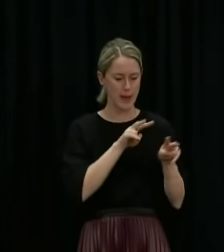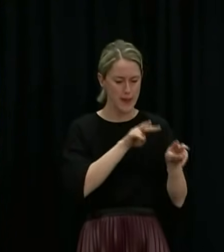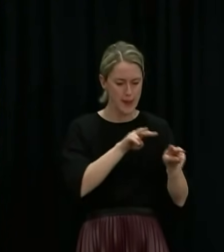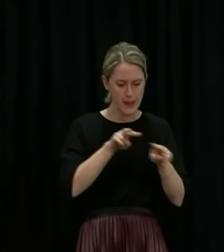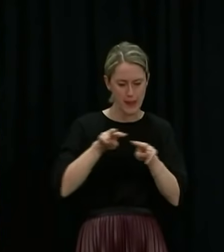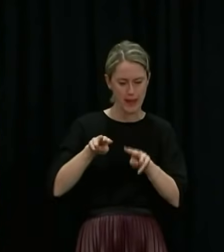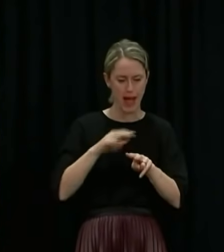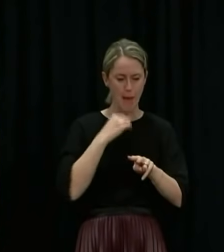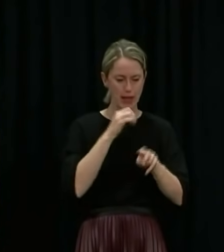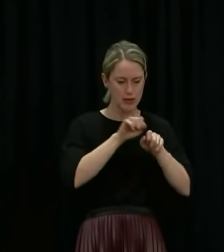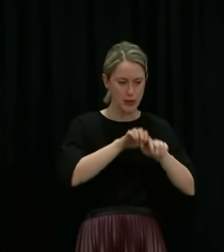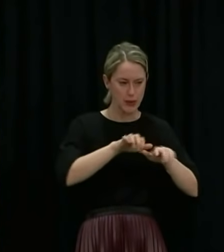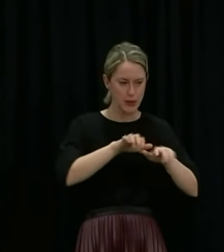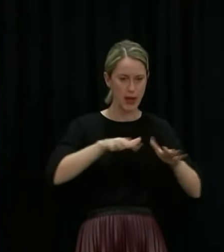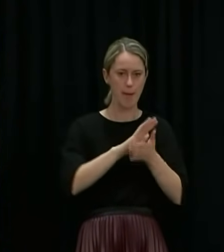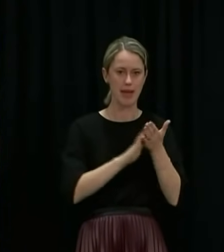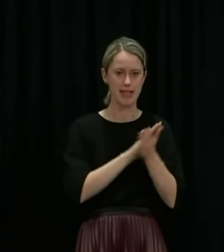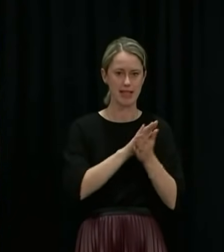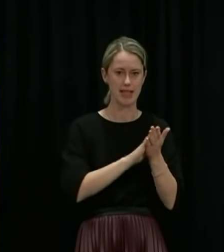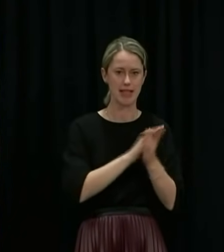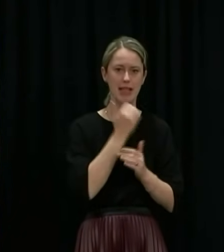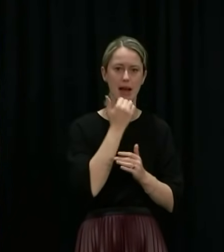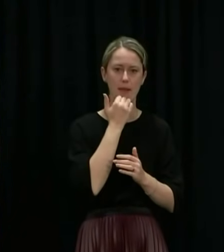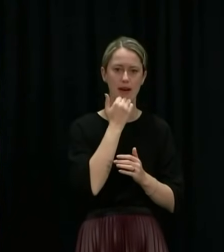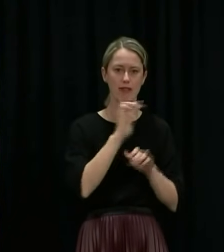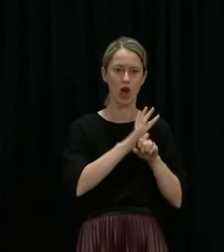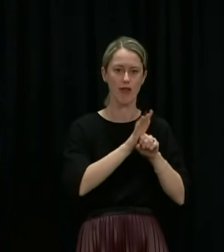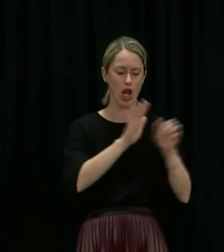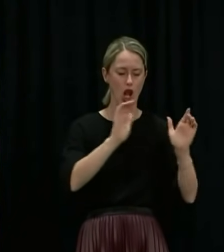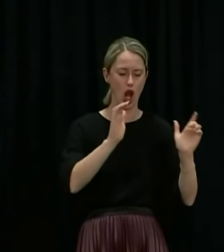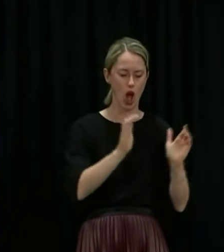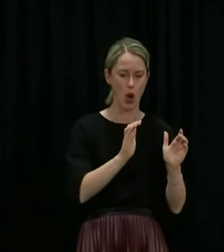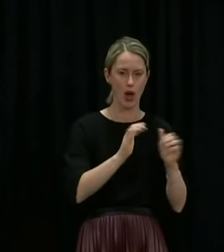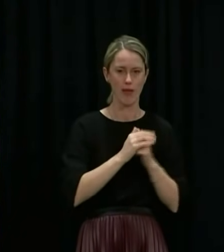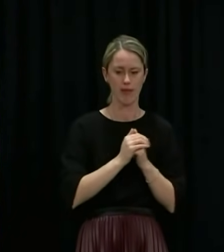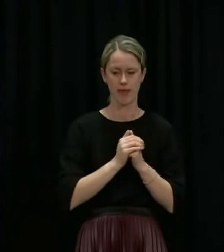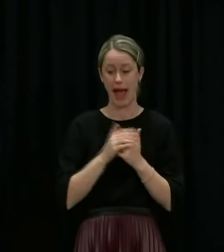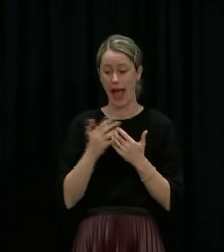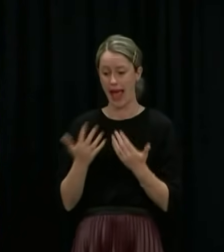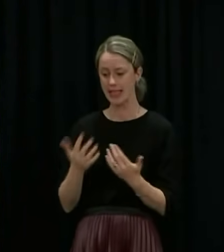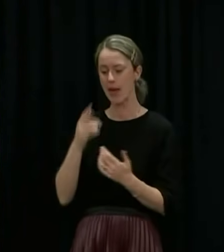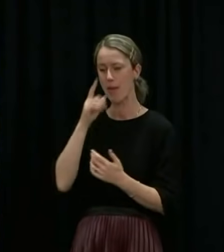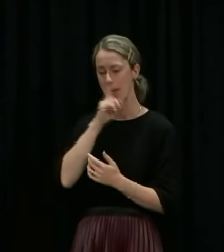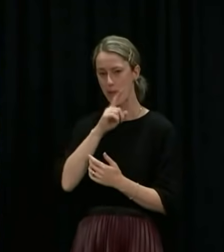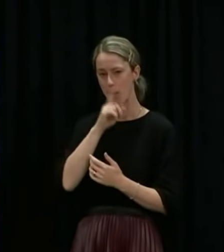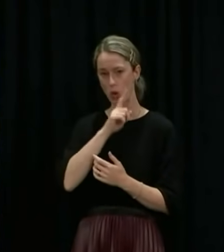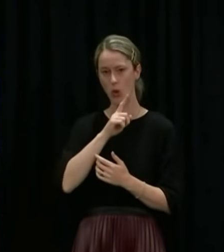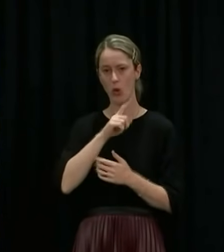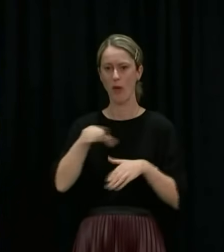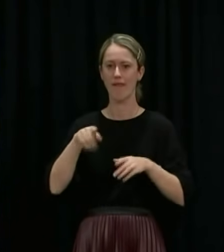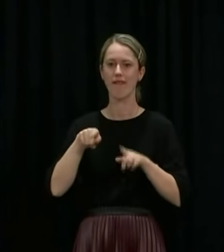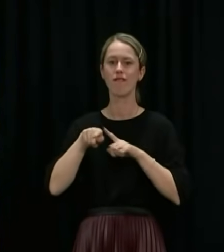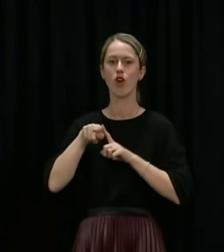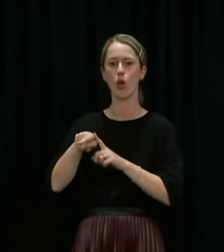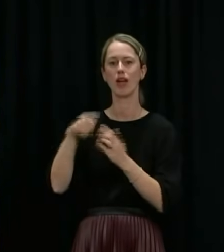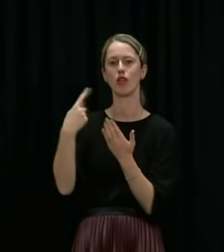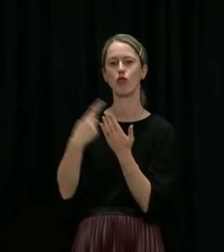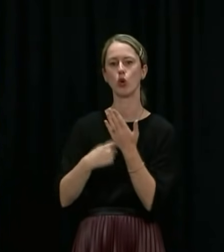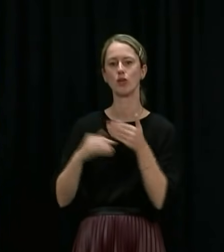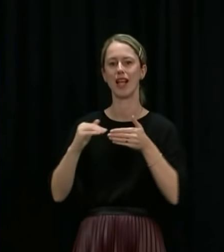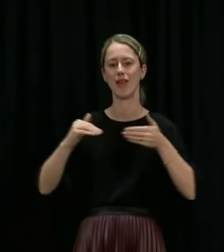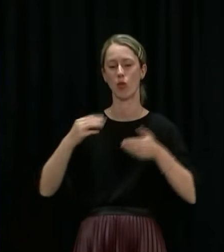the outbreak and keep the number of cases as low as possible, as does people's willingness and compliance with the Alert Level